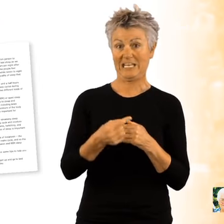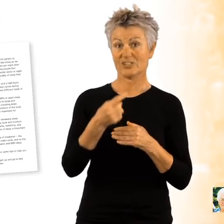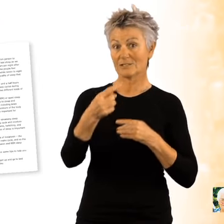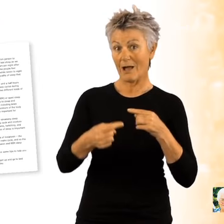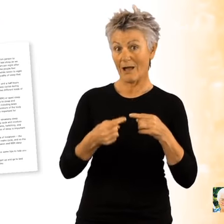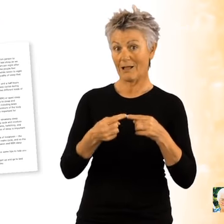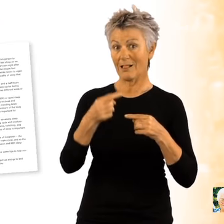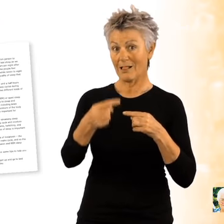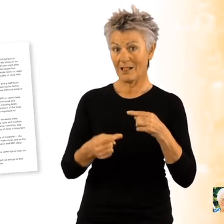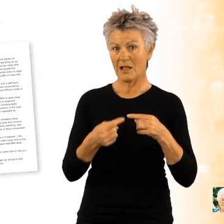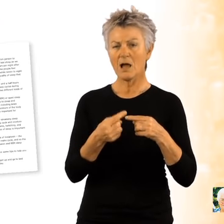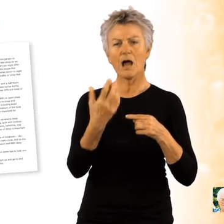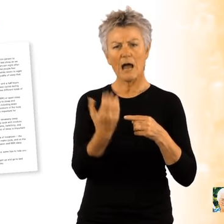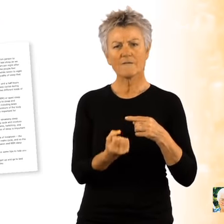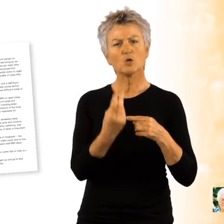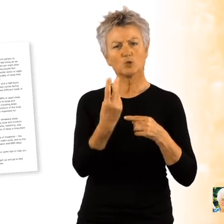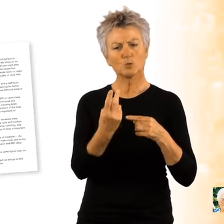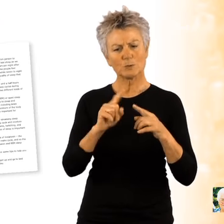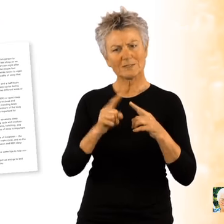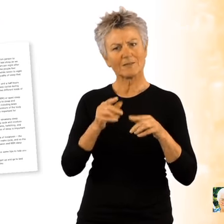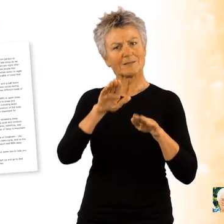Each one is made up of 2 different kinds of sleep.